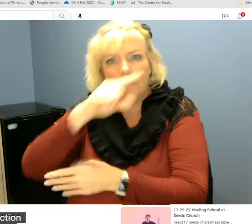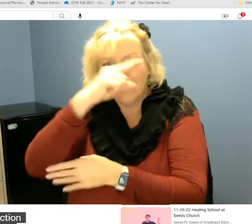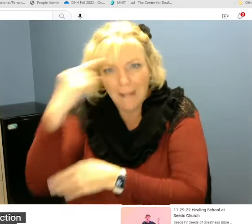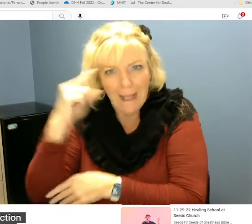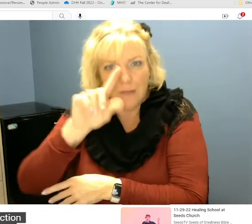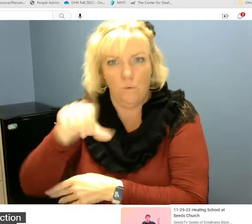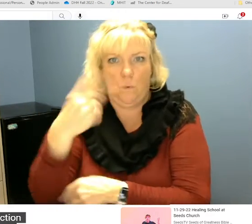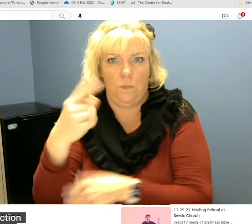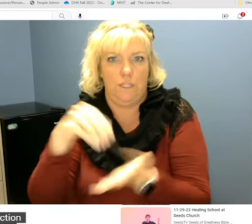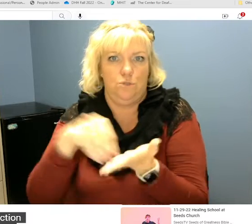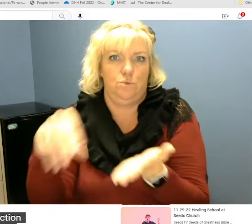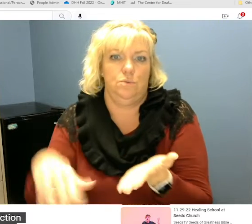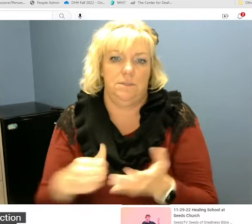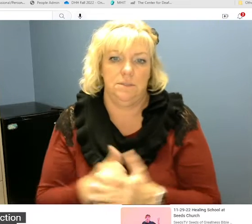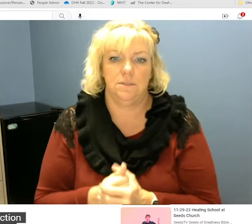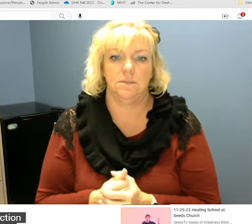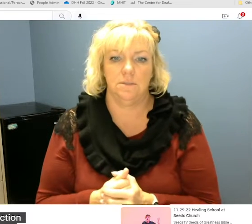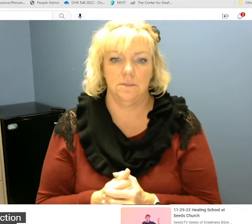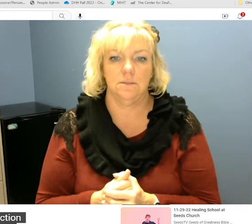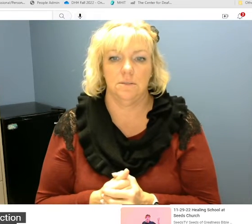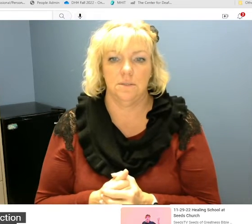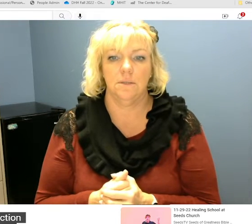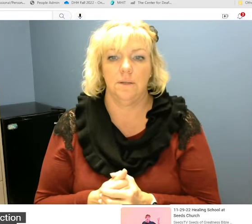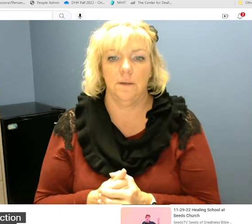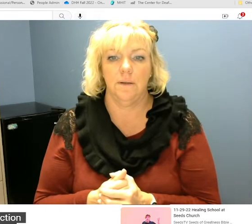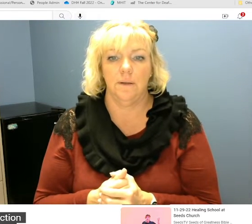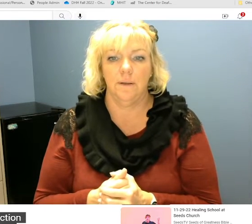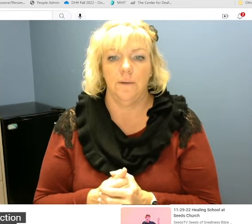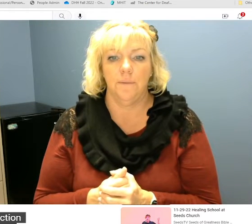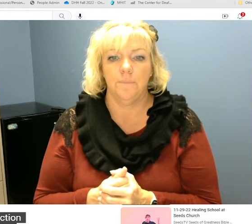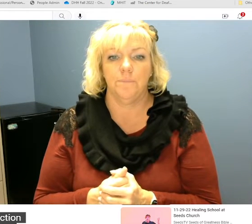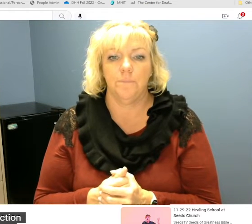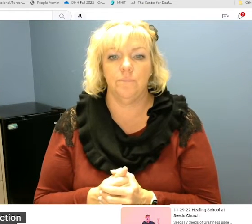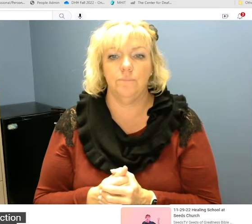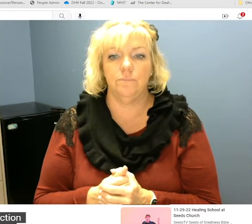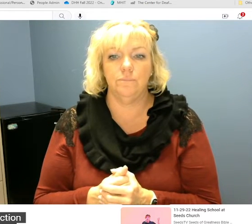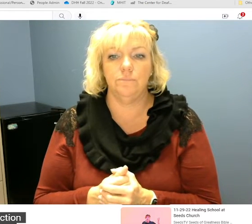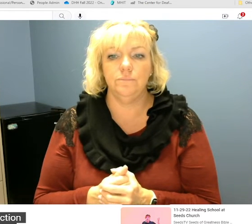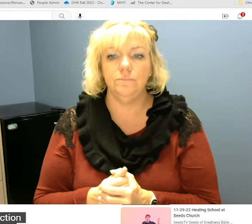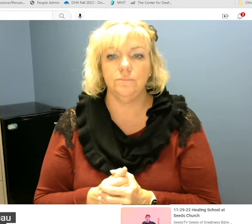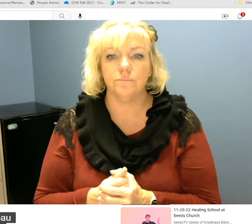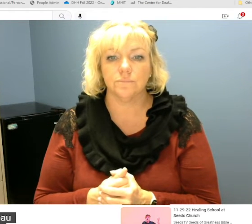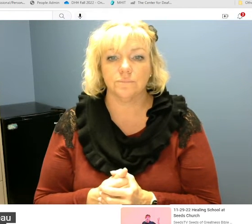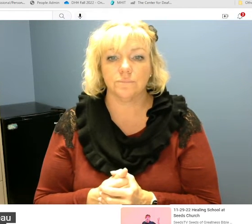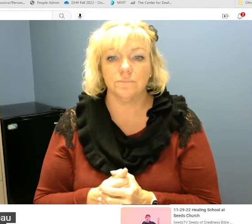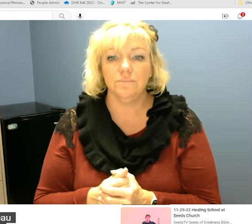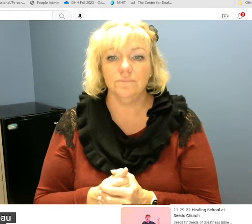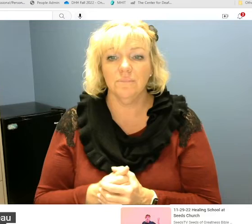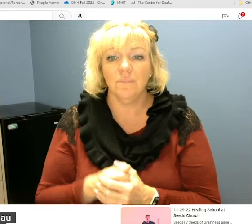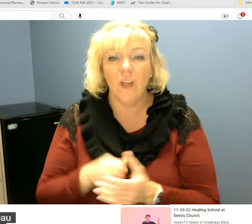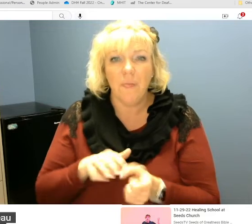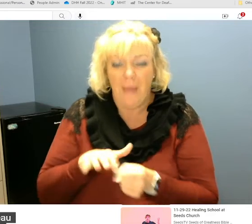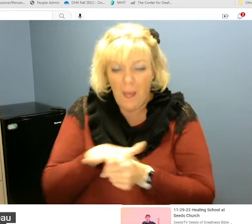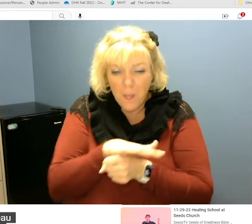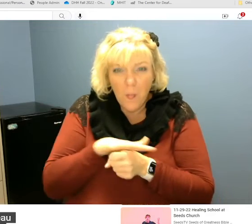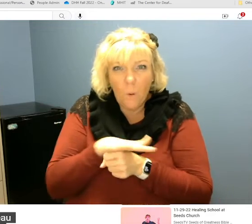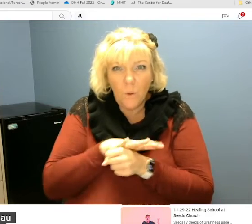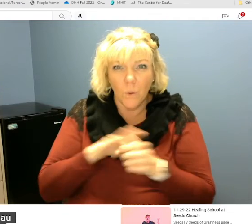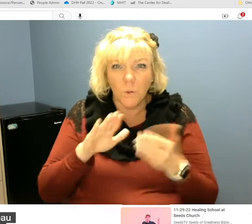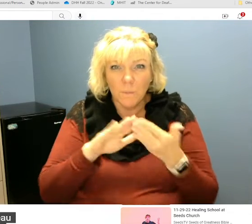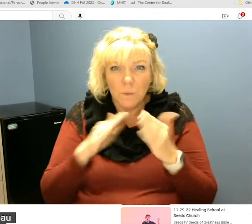again, the instruction that people of color are receiving, like in local communities and in